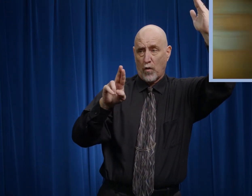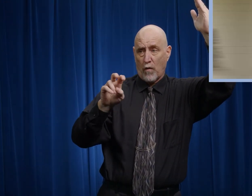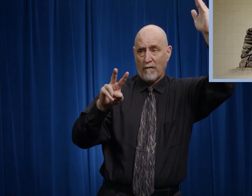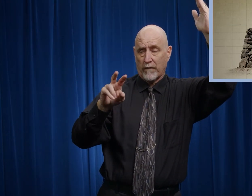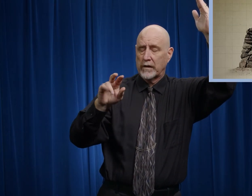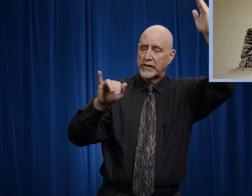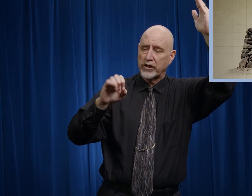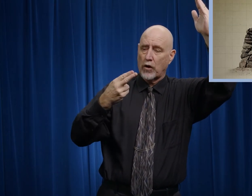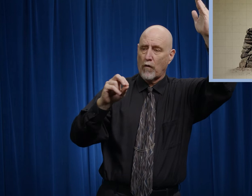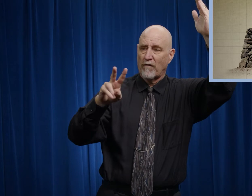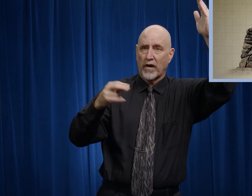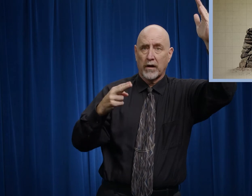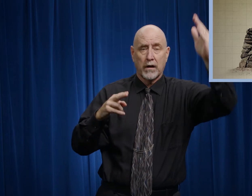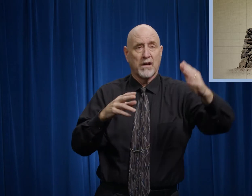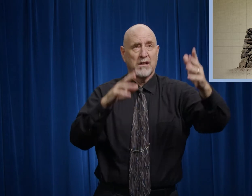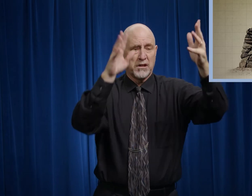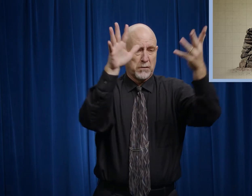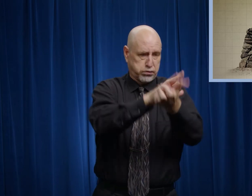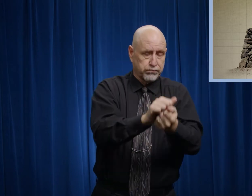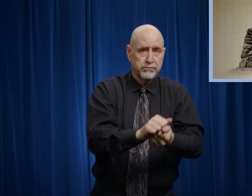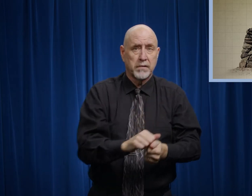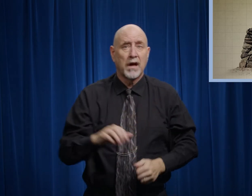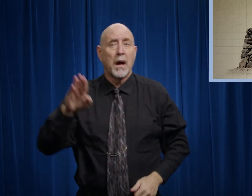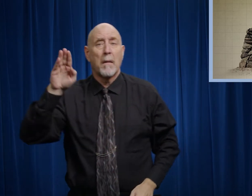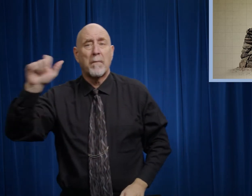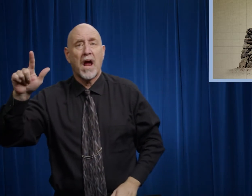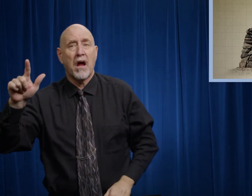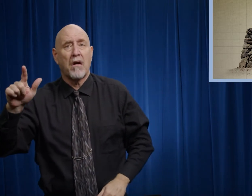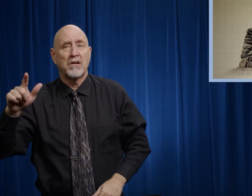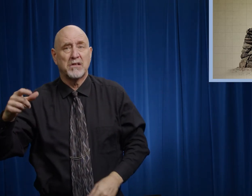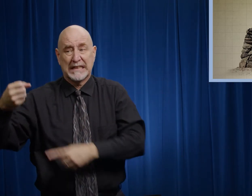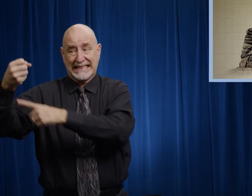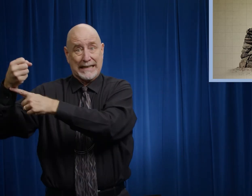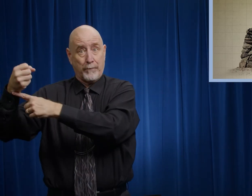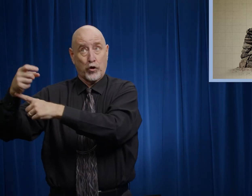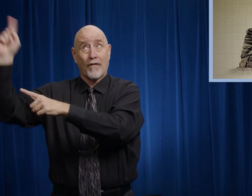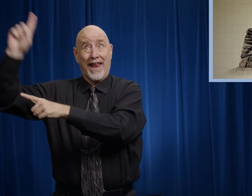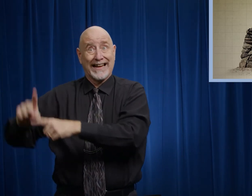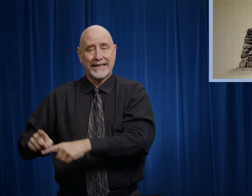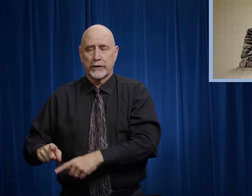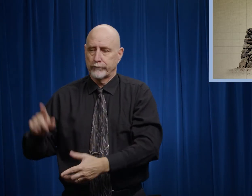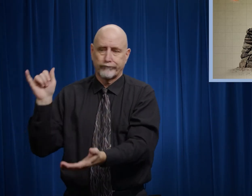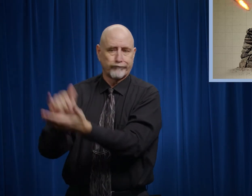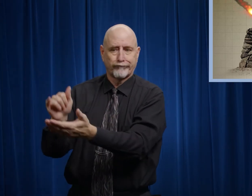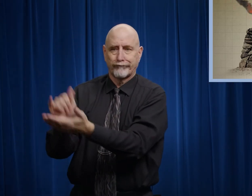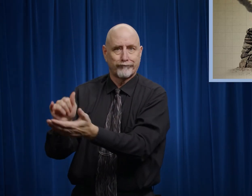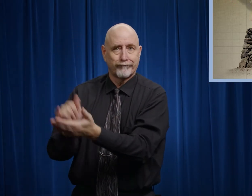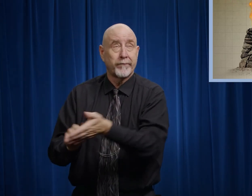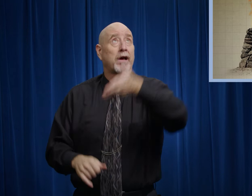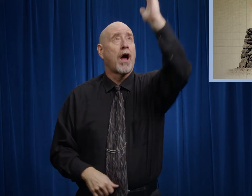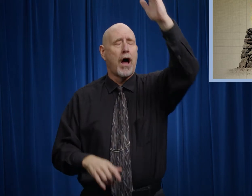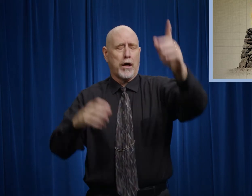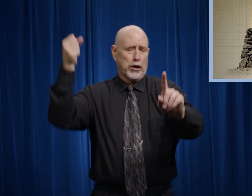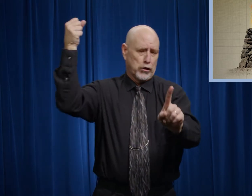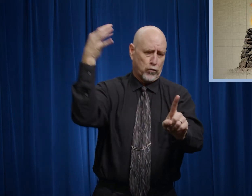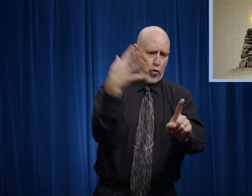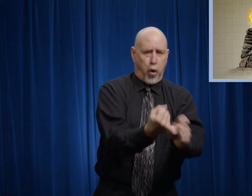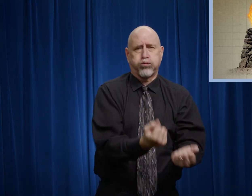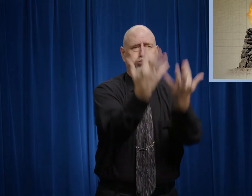the storm god with his scepter of lightning, could not ignite the fire, but Jehovah God, however, could and